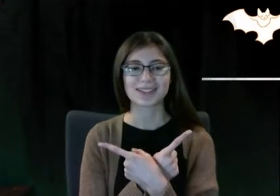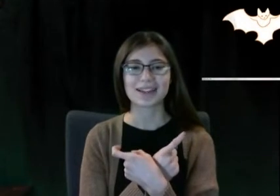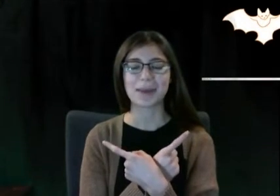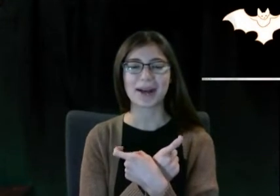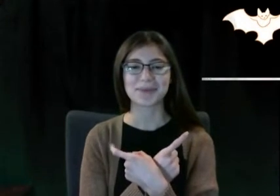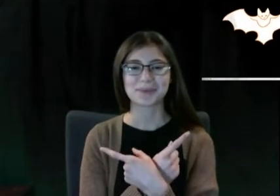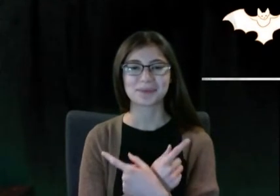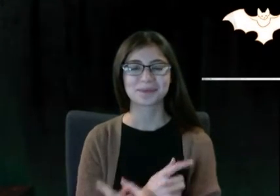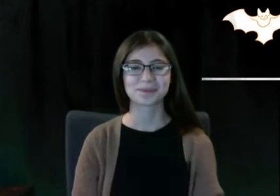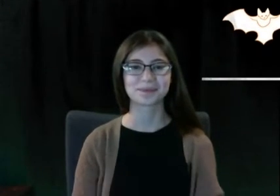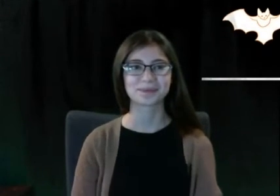Bat.